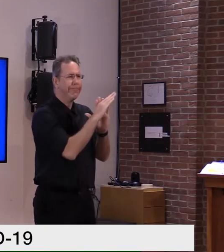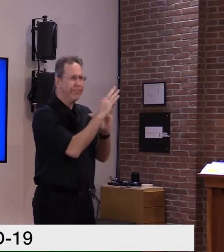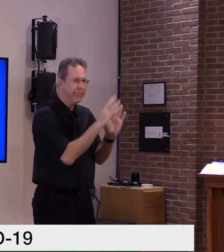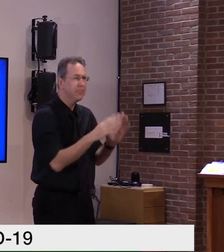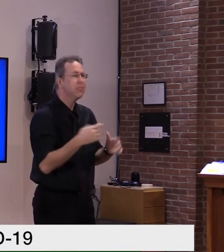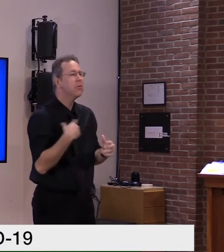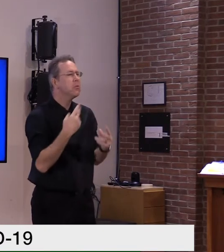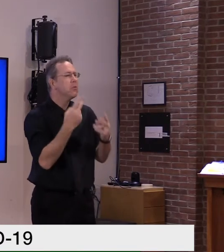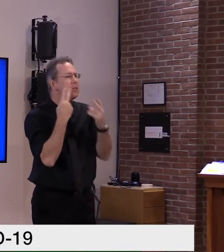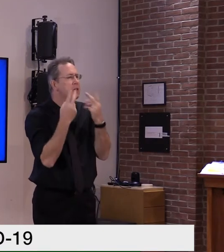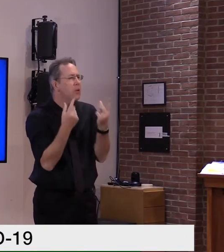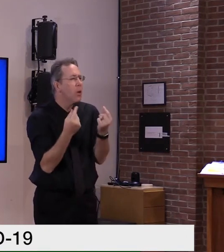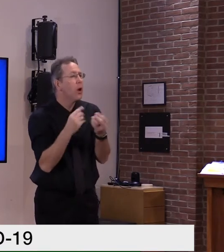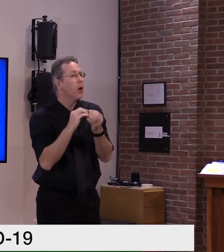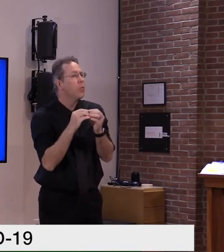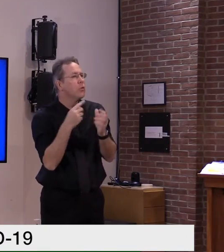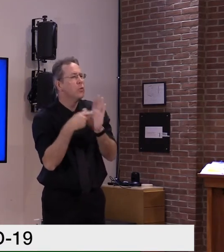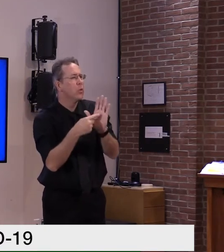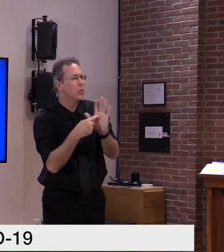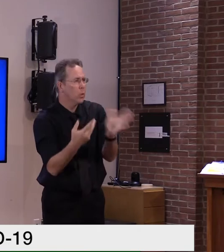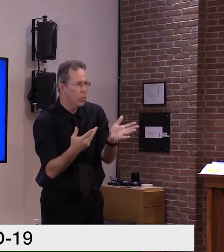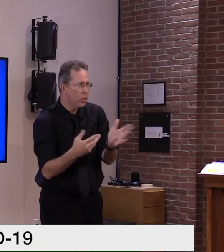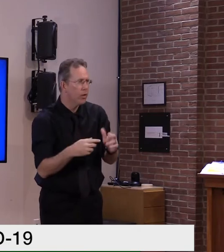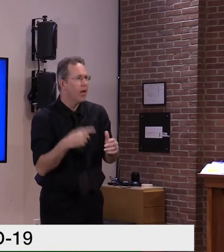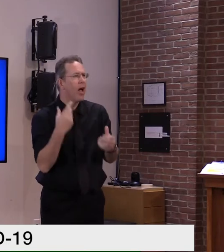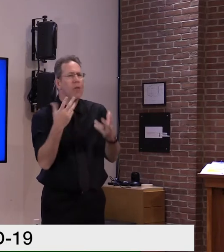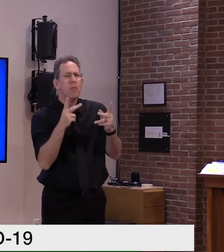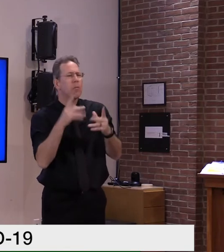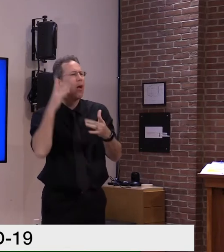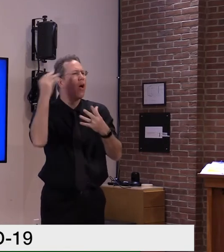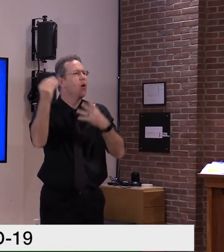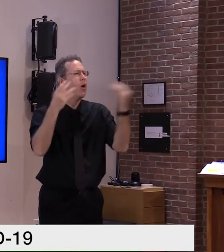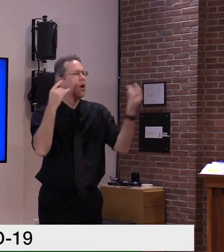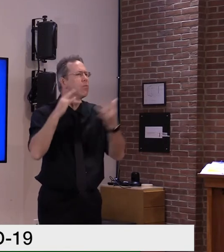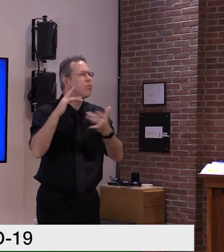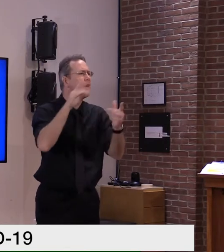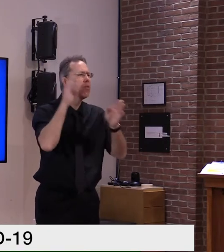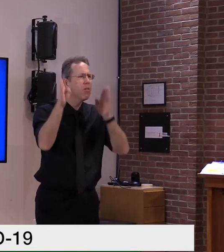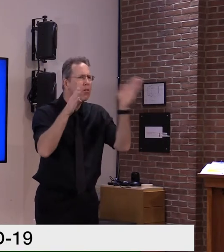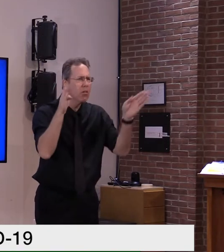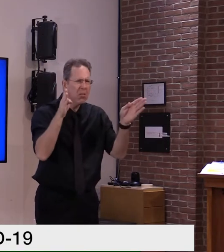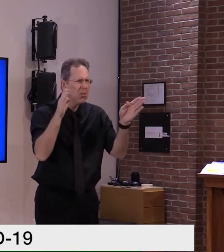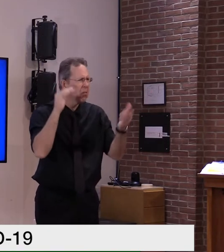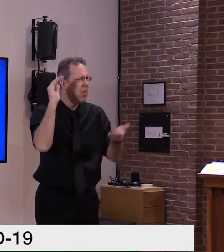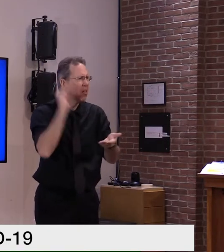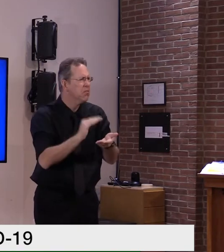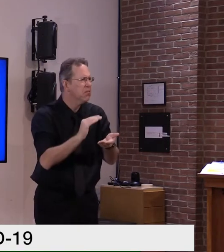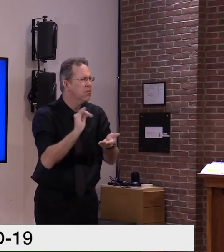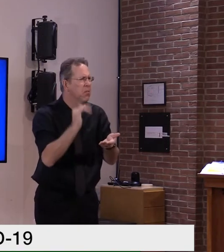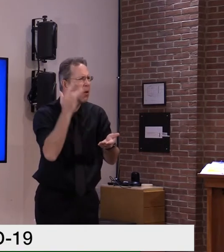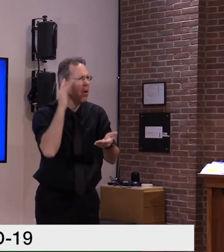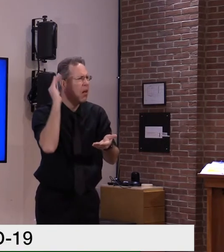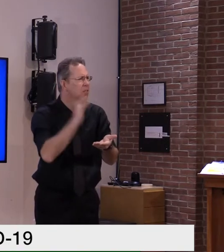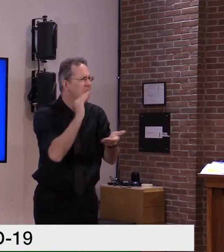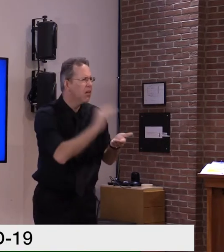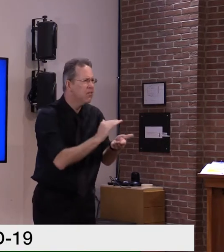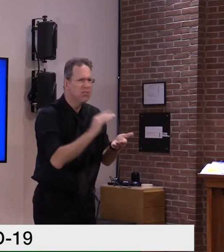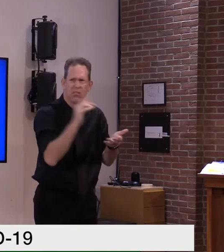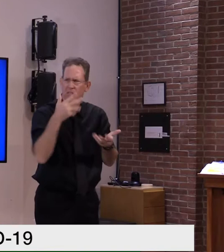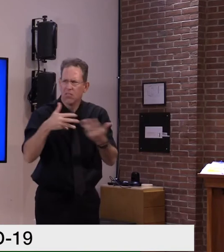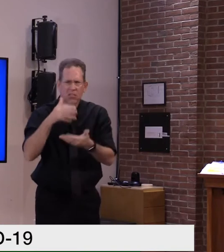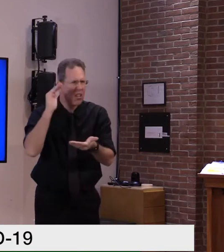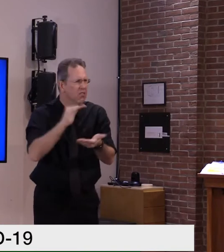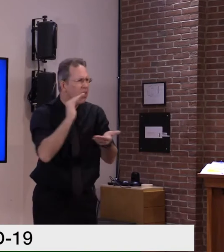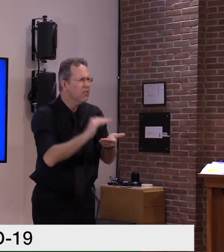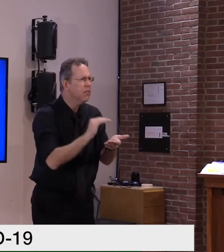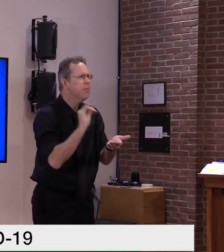their movement, spending more time at home and commuting less often to workplaces, thereby reducing opportunities for